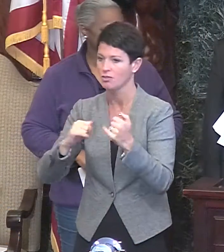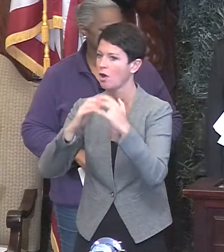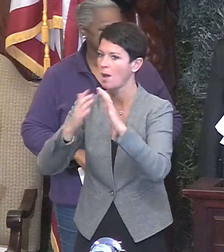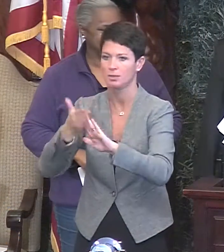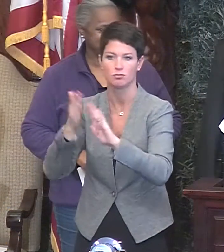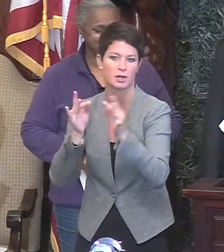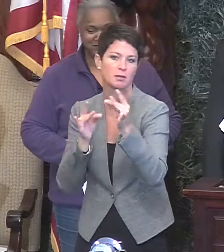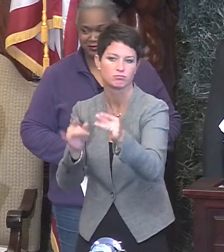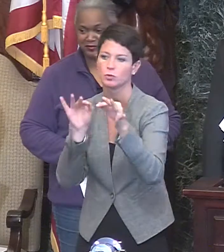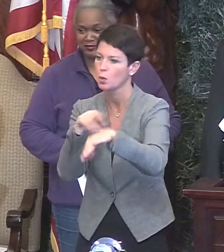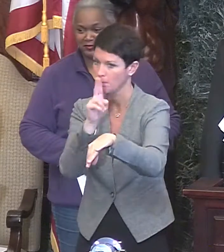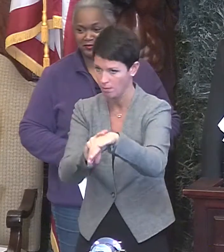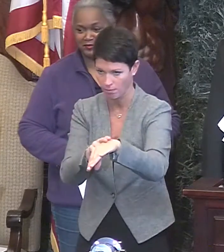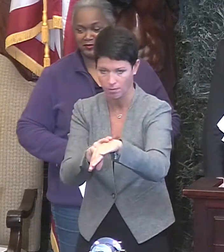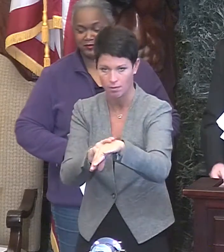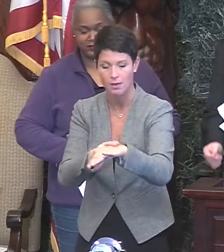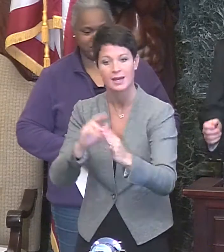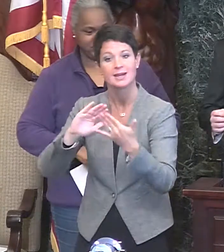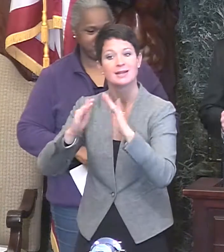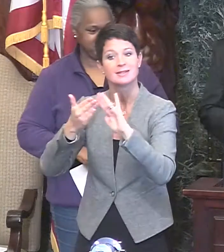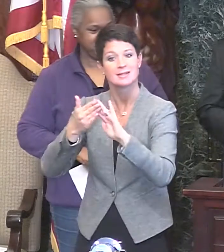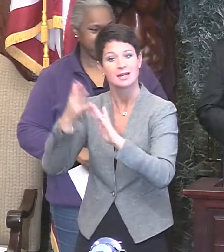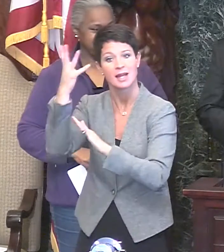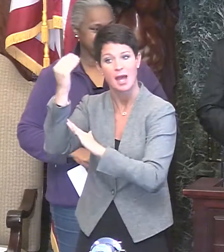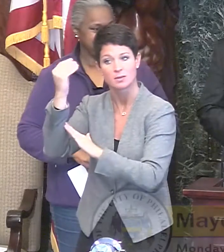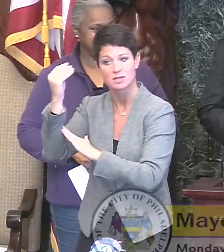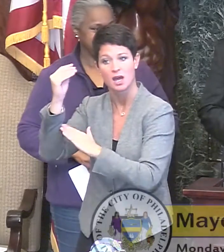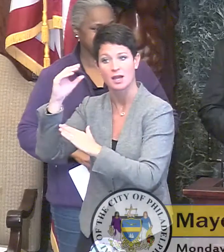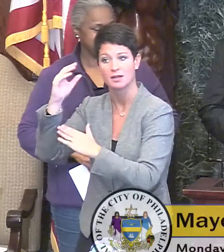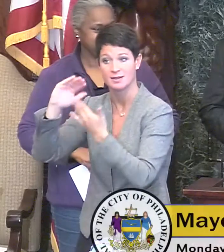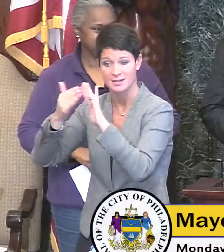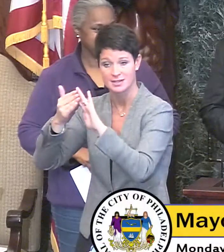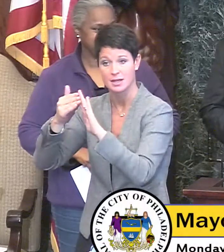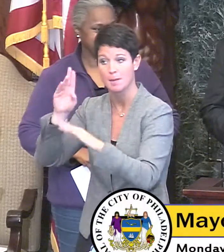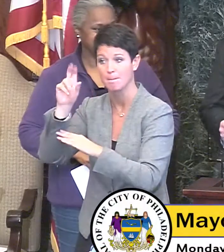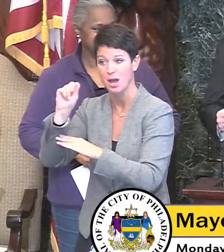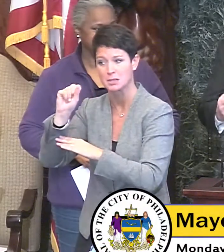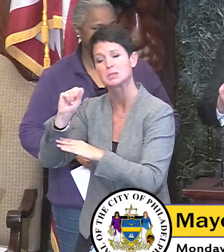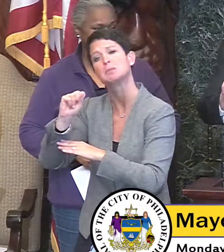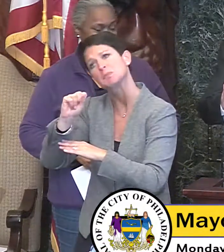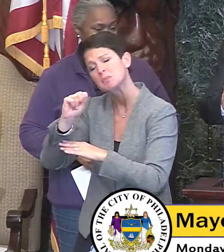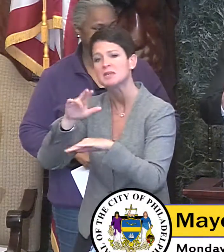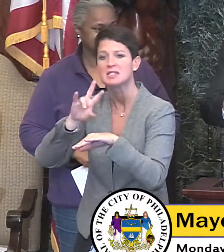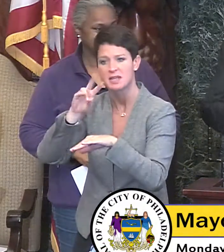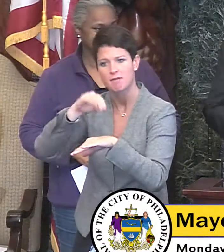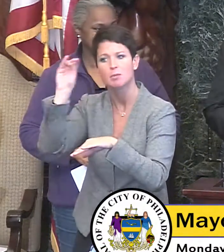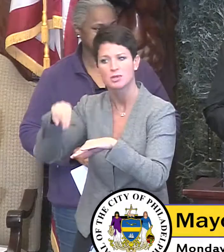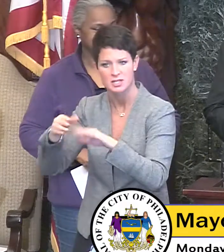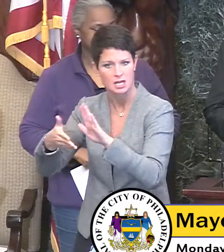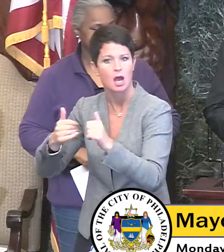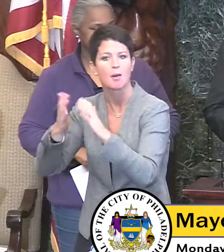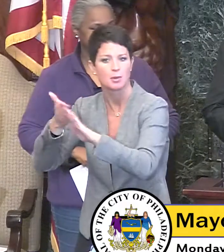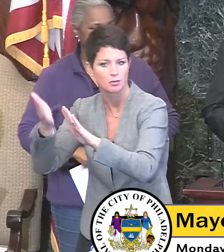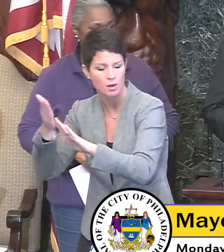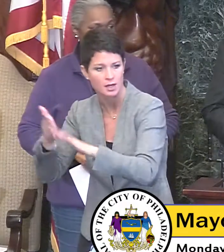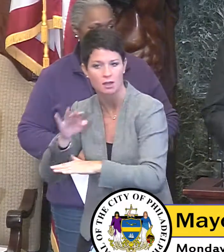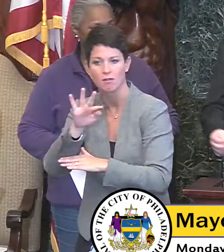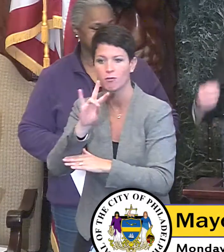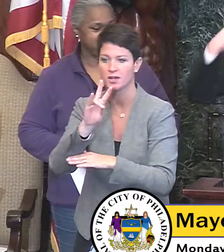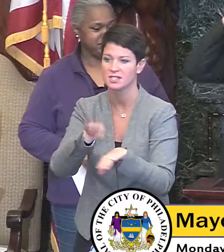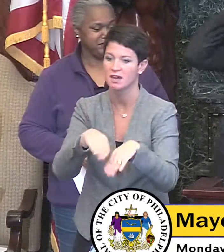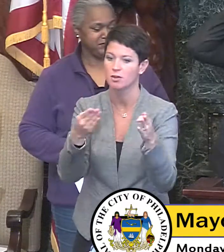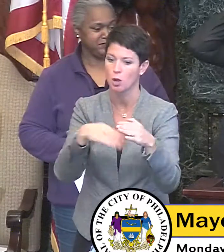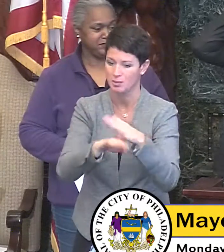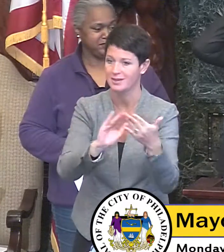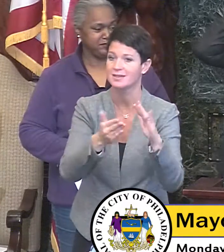normal. Our city and suburban bus routes, we're at about 70% of routes operating, with 47 open in